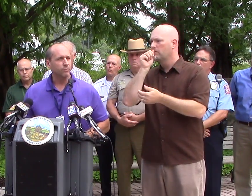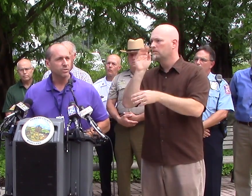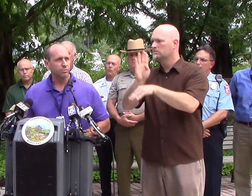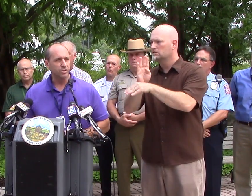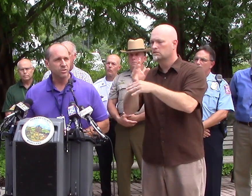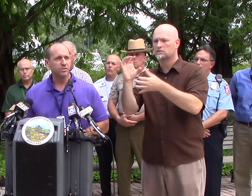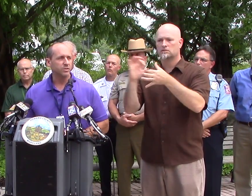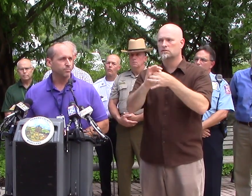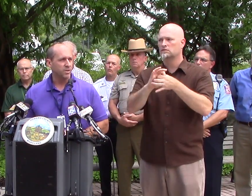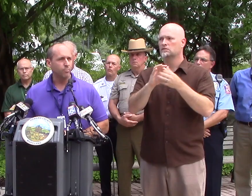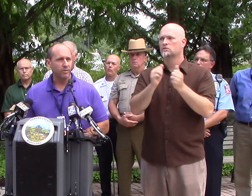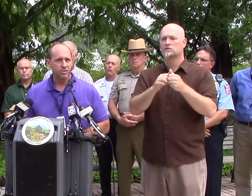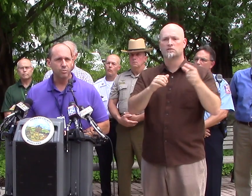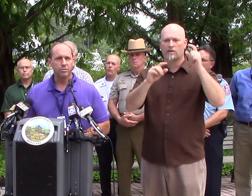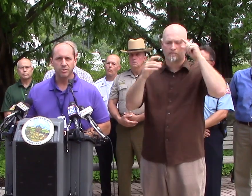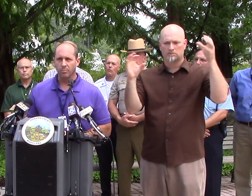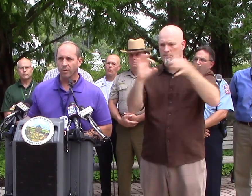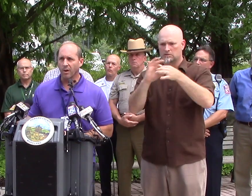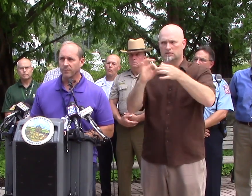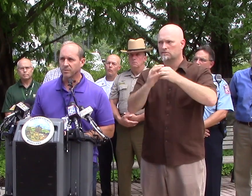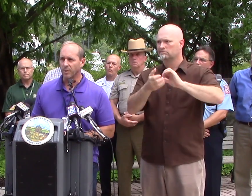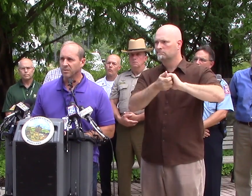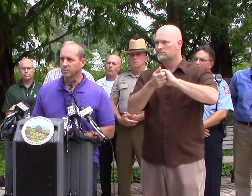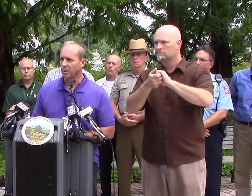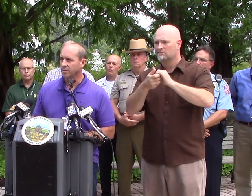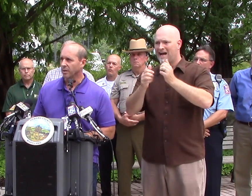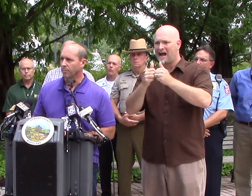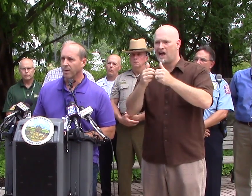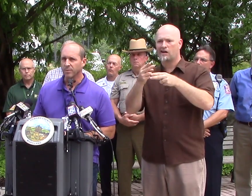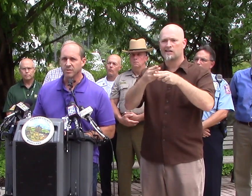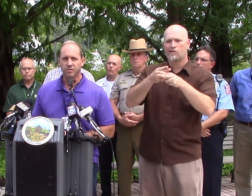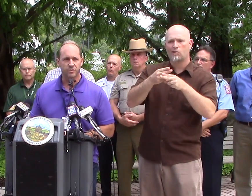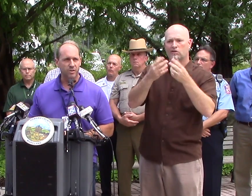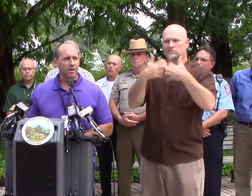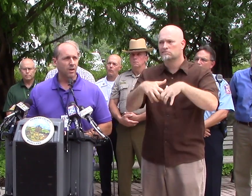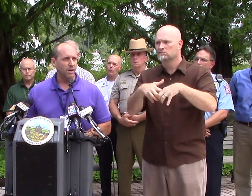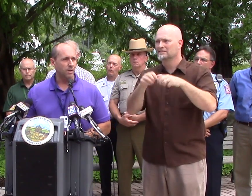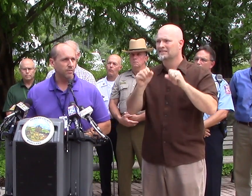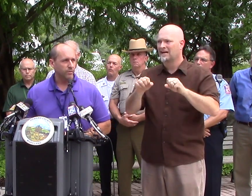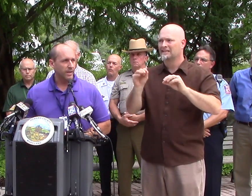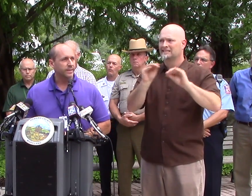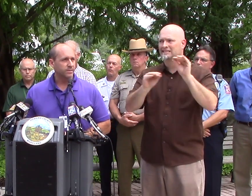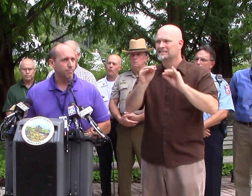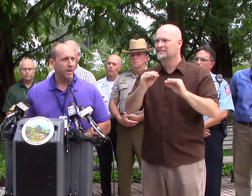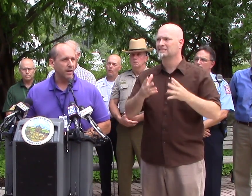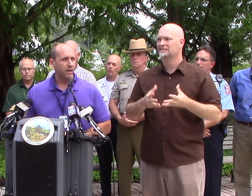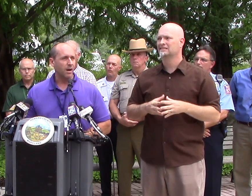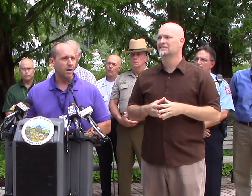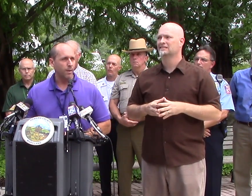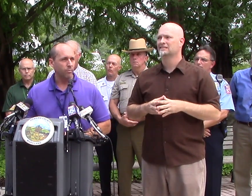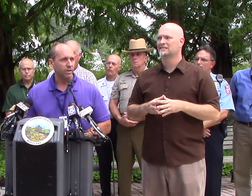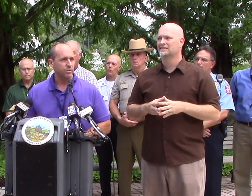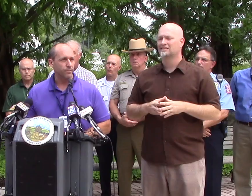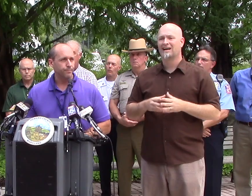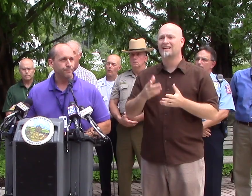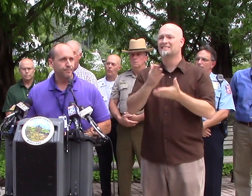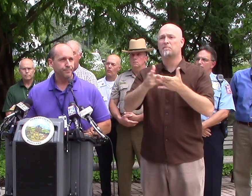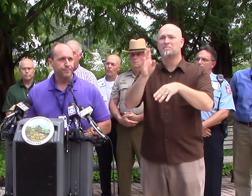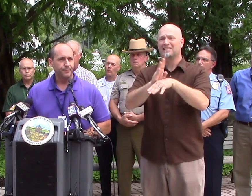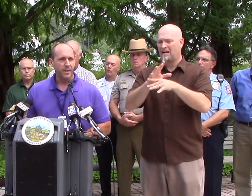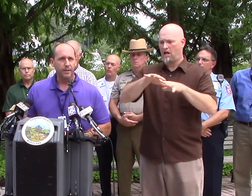provide resources such as temporary storage or temporary office space as well to help our businesses at least get back